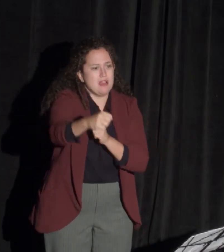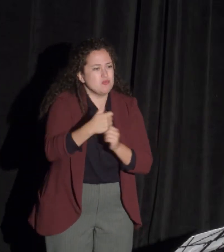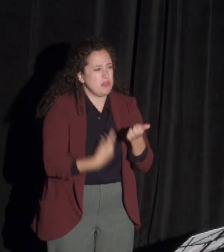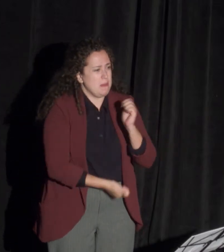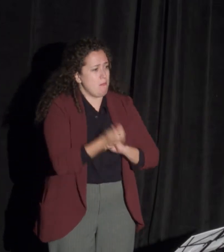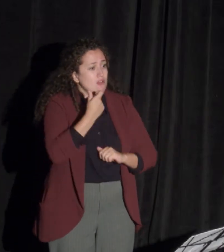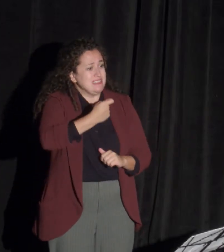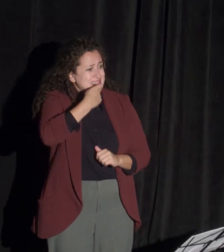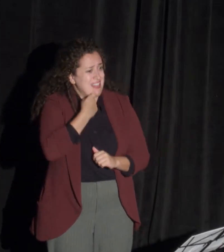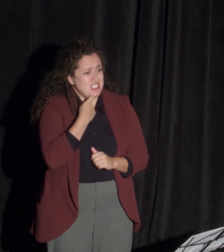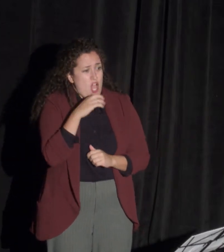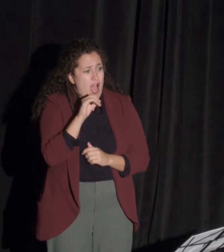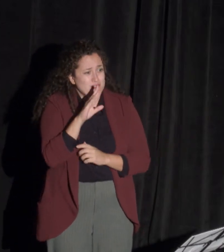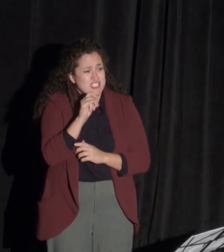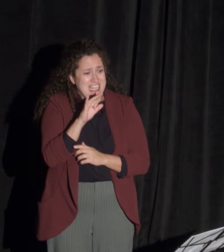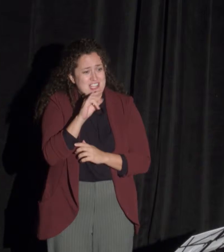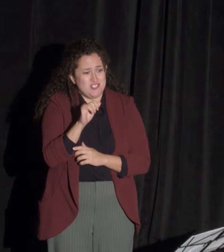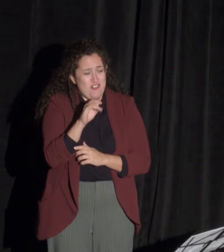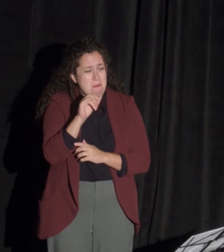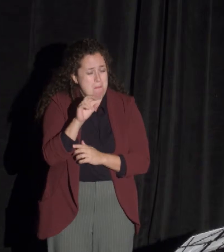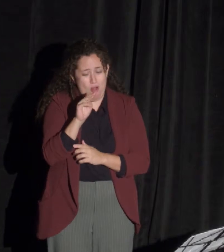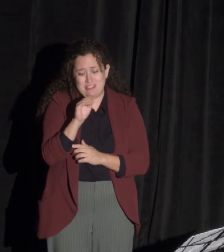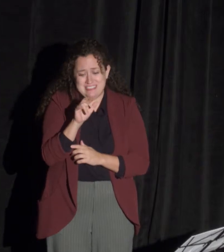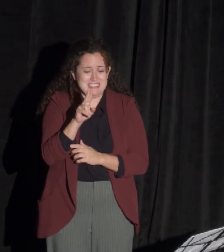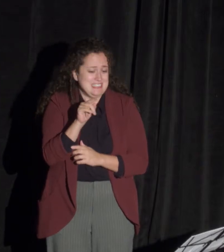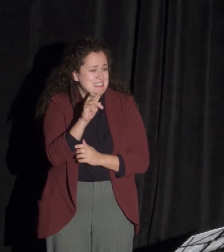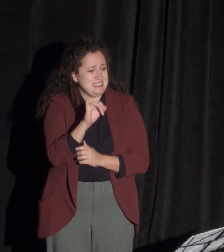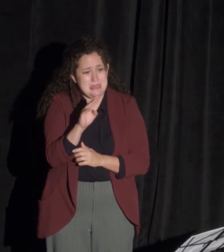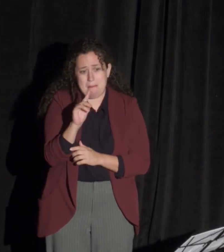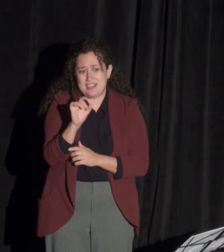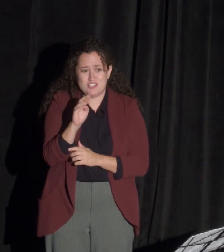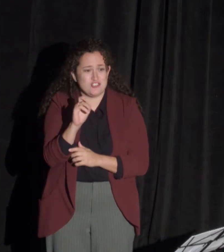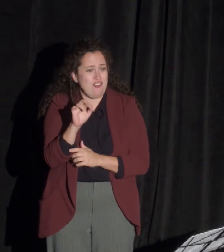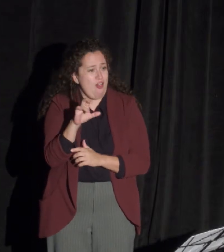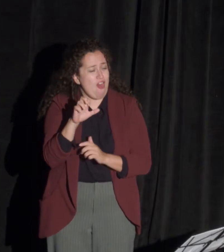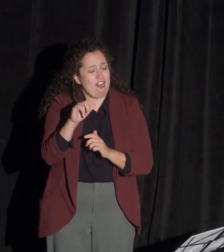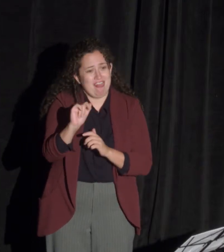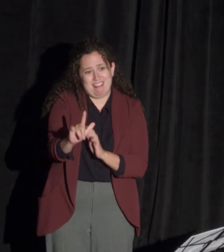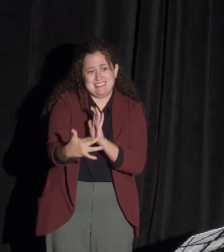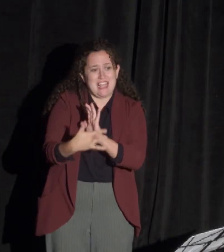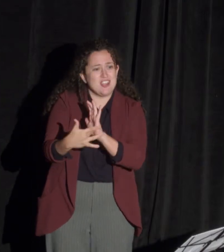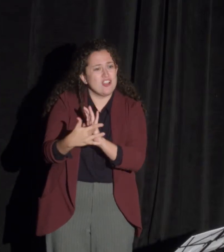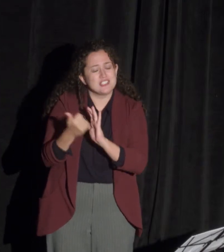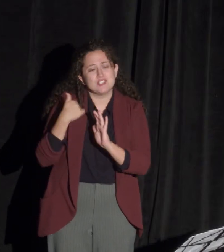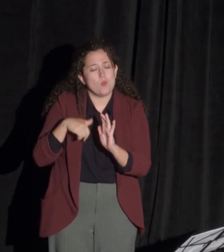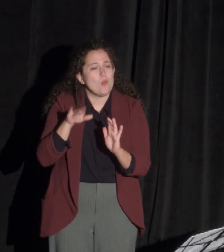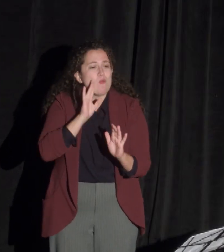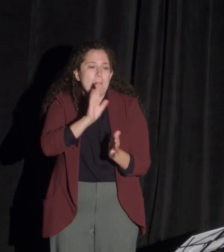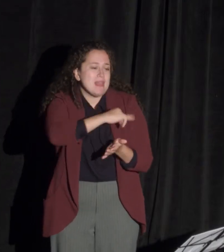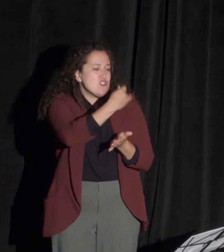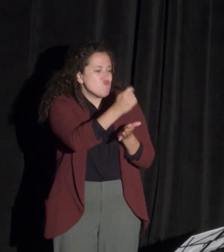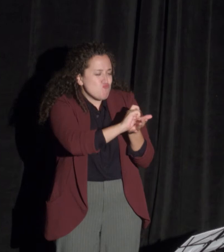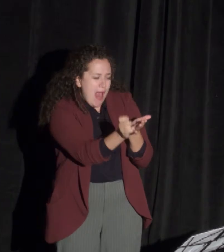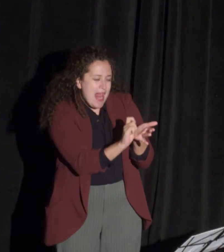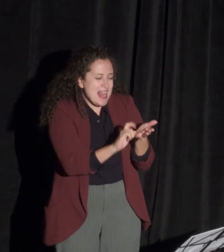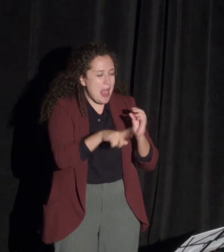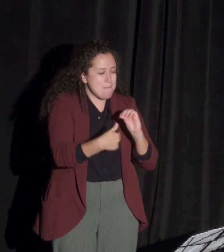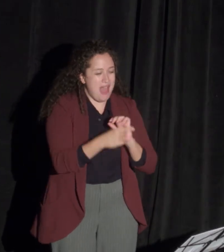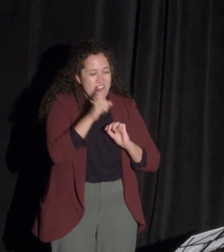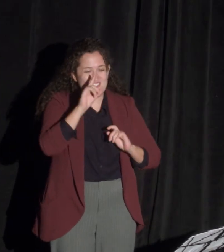multidimensional technology, and we're going to get so far ahead of ourselves. We're going to be writing fanfic about stories that won't even exist for 1,000 years. It's going to be